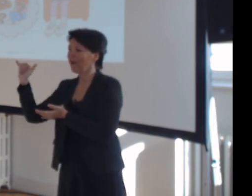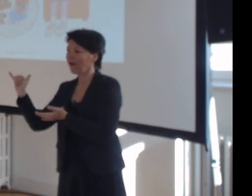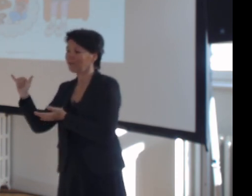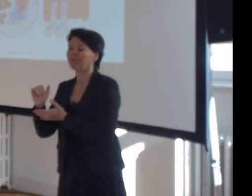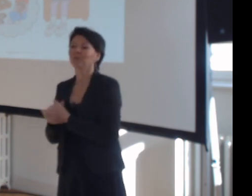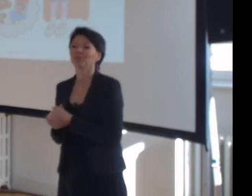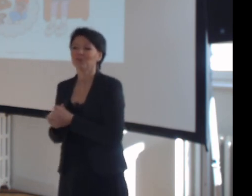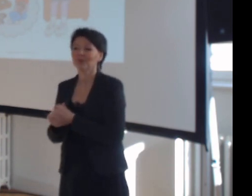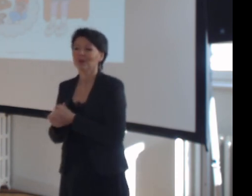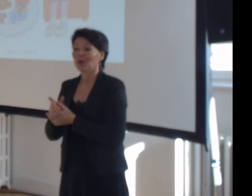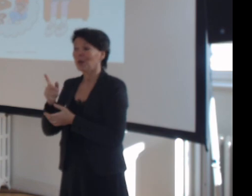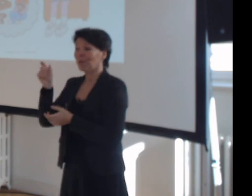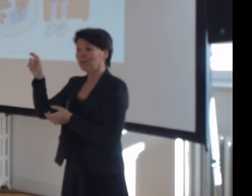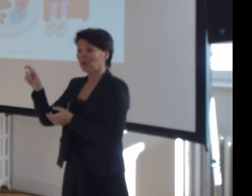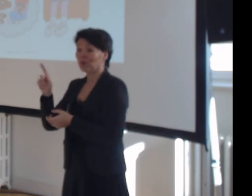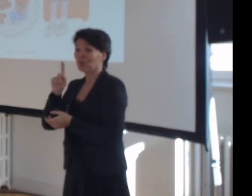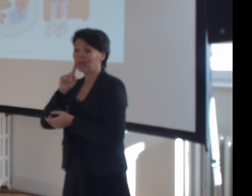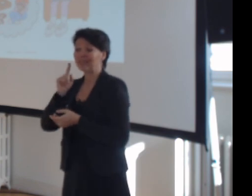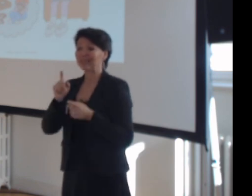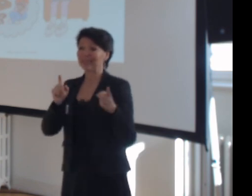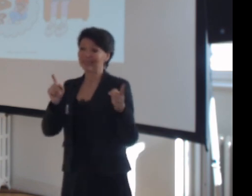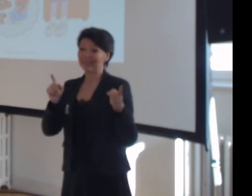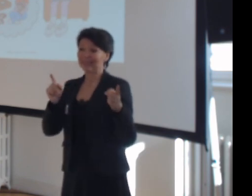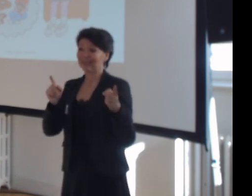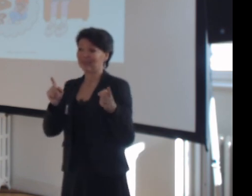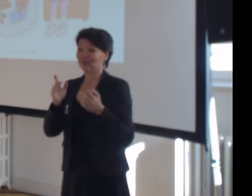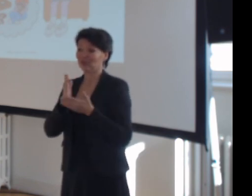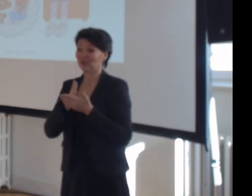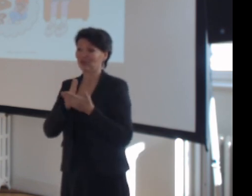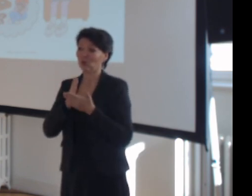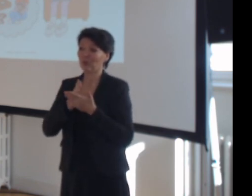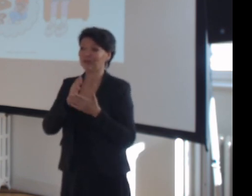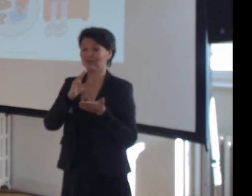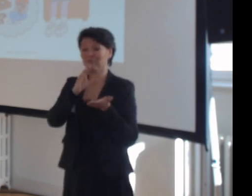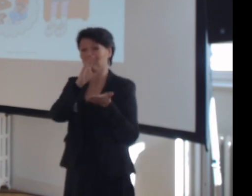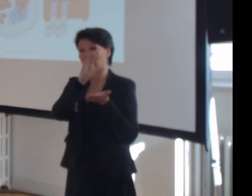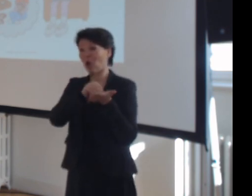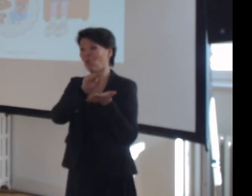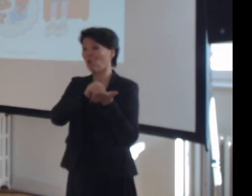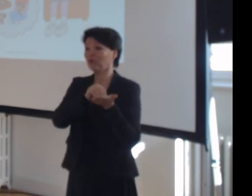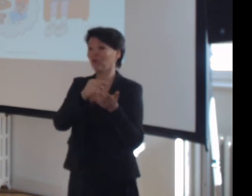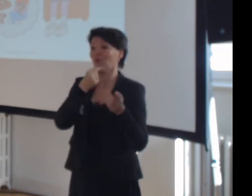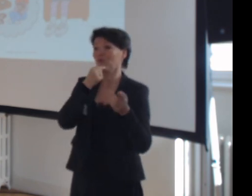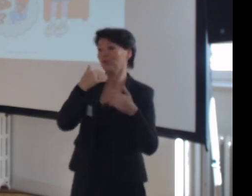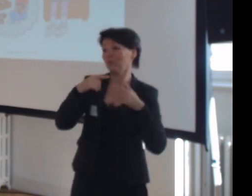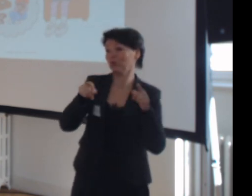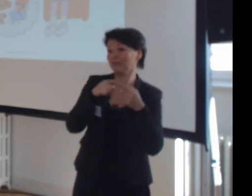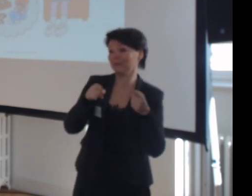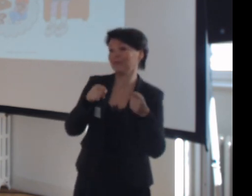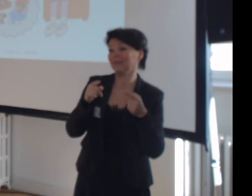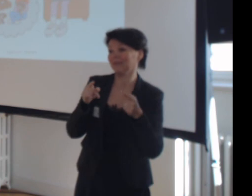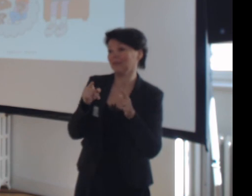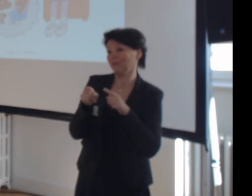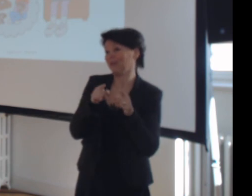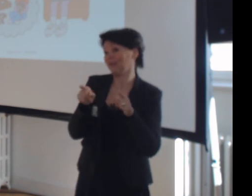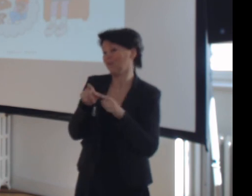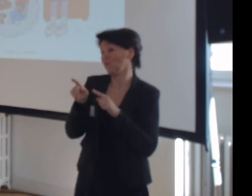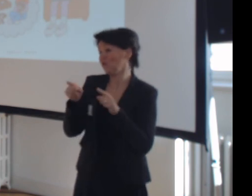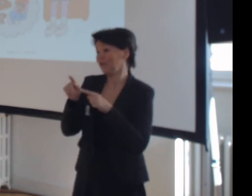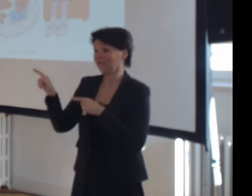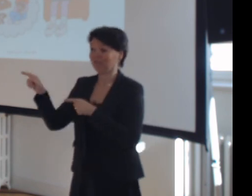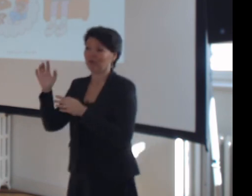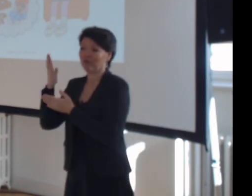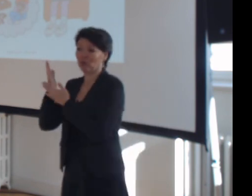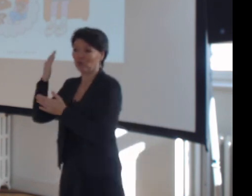download the songs most that were a hit when they were at early puberty. Funny detail, this differed a bit for men and for